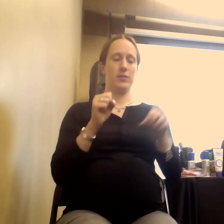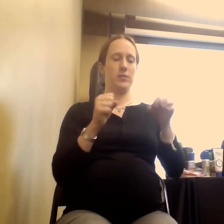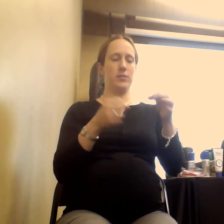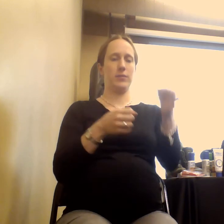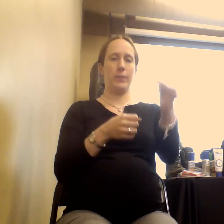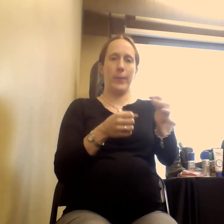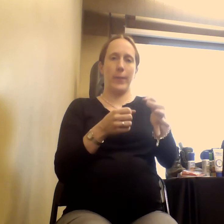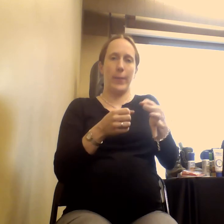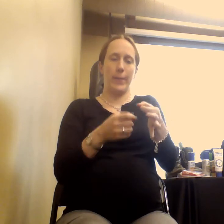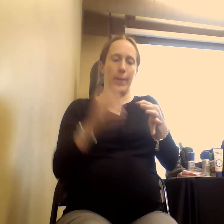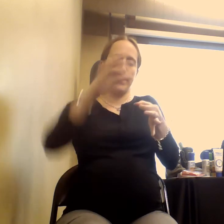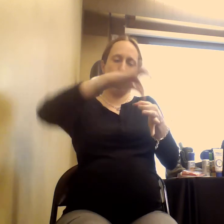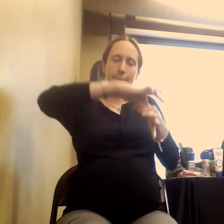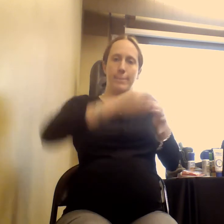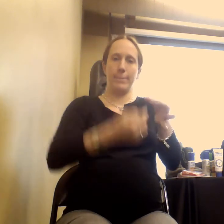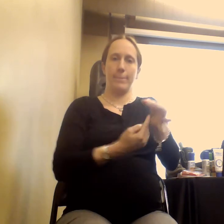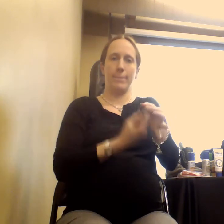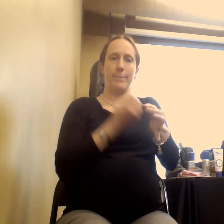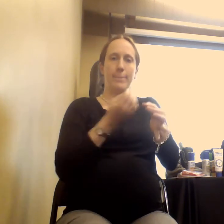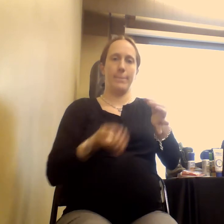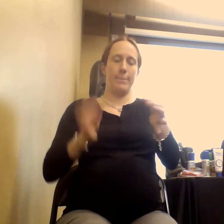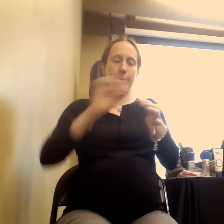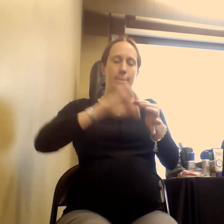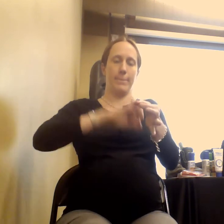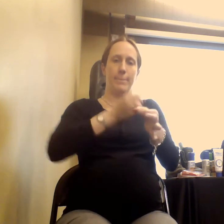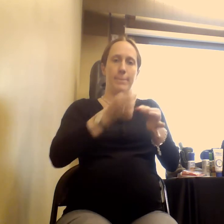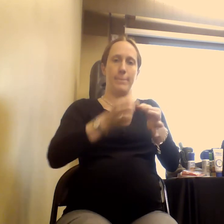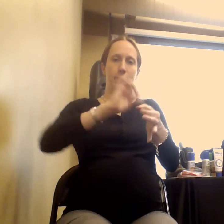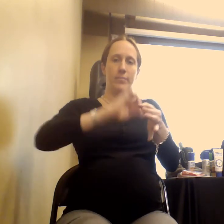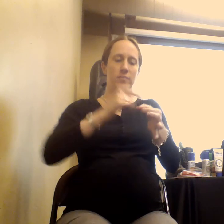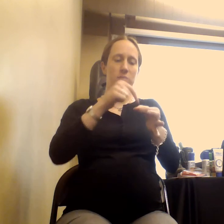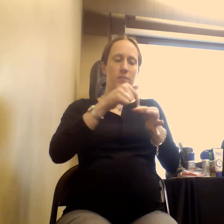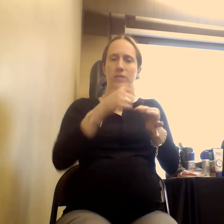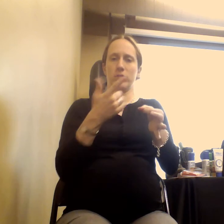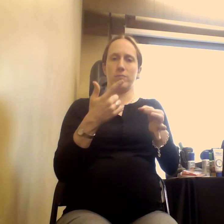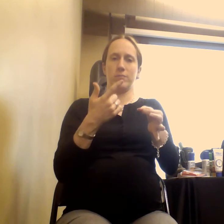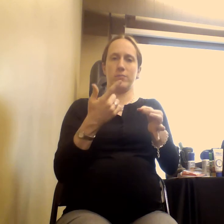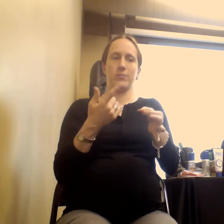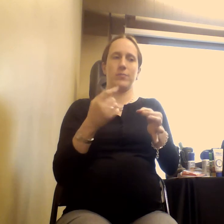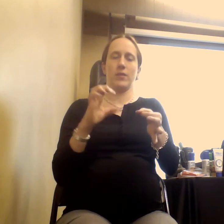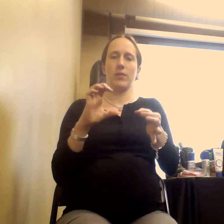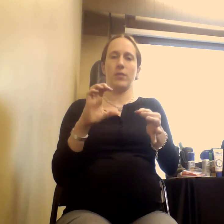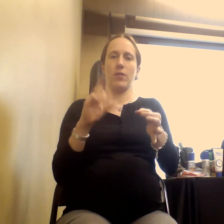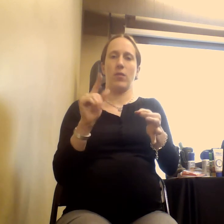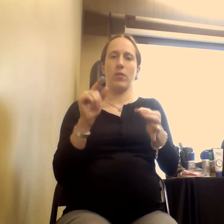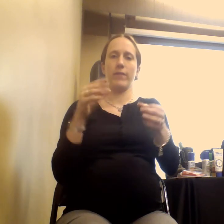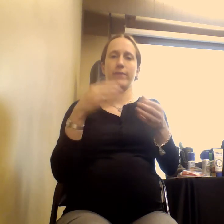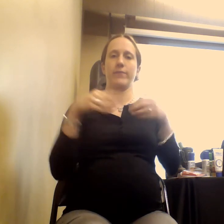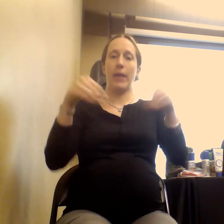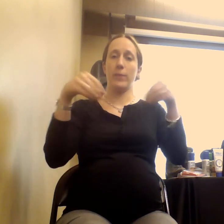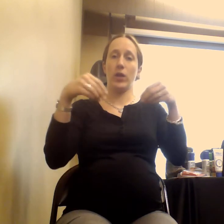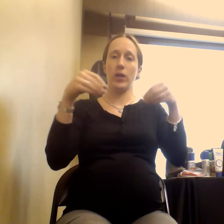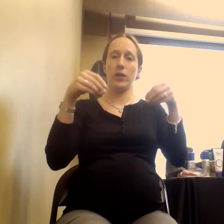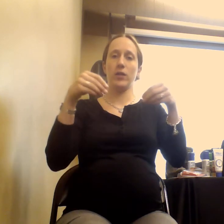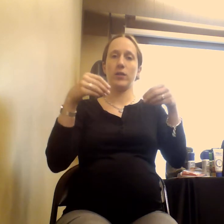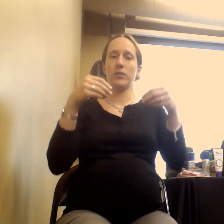when you go to an upgrade in a boot. Now, if I pass this around, and you guys feel how soft that is right there.